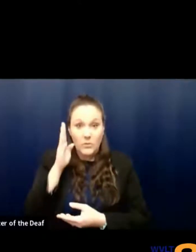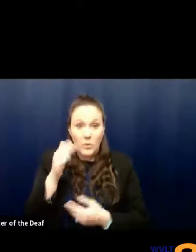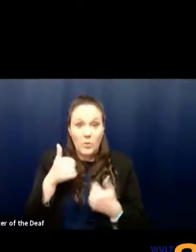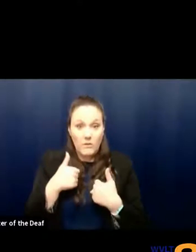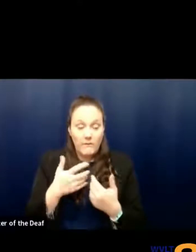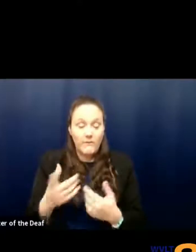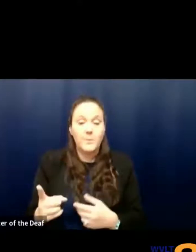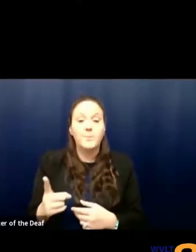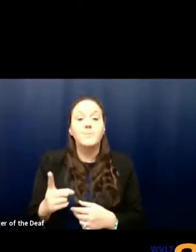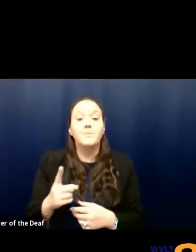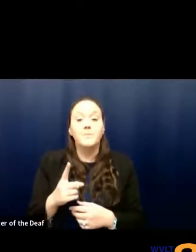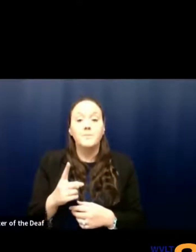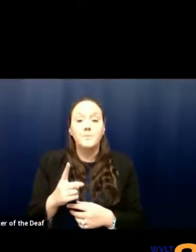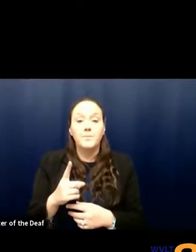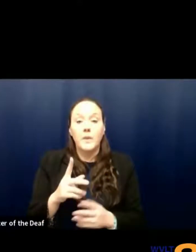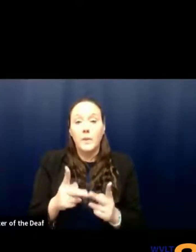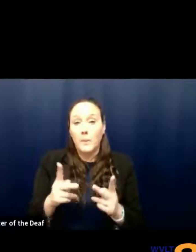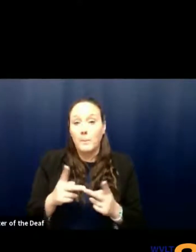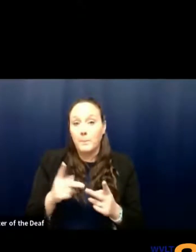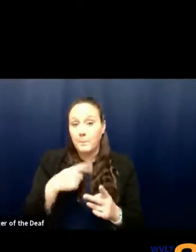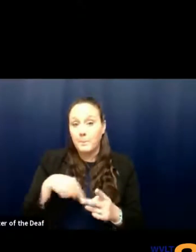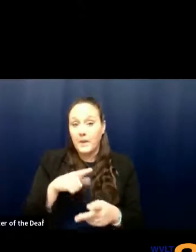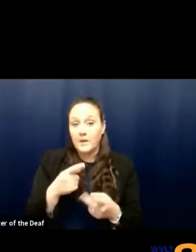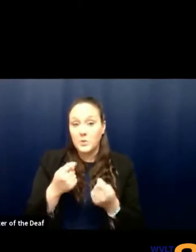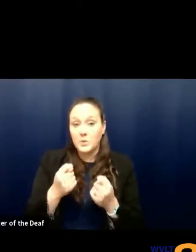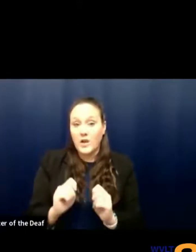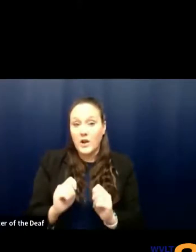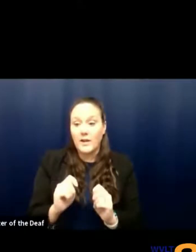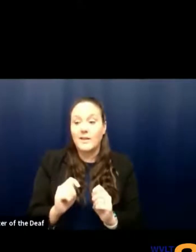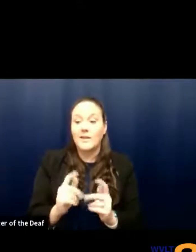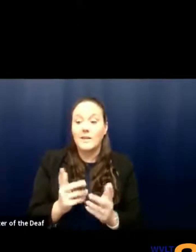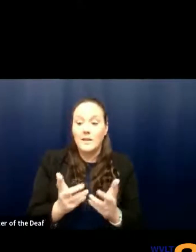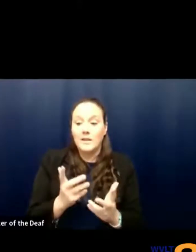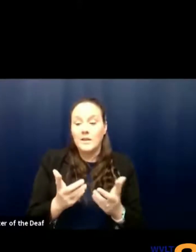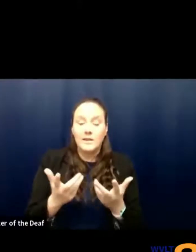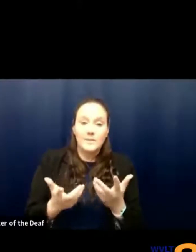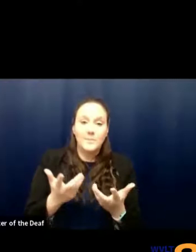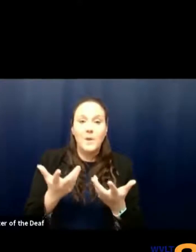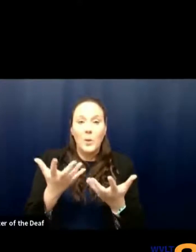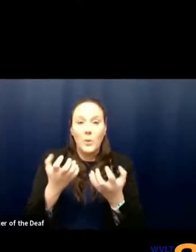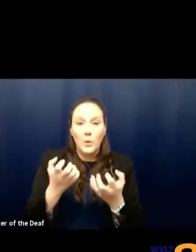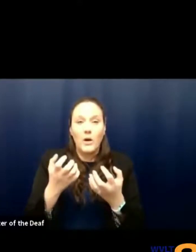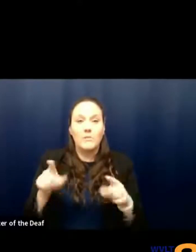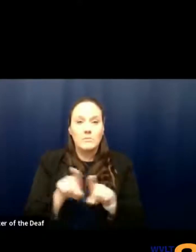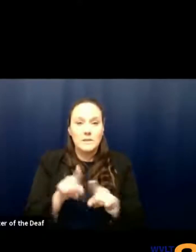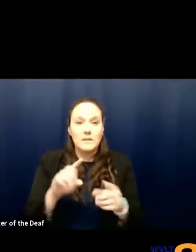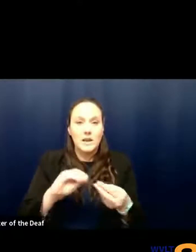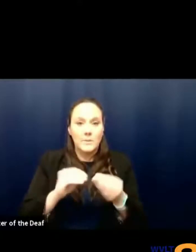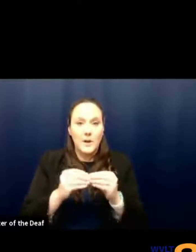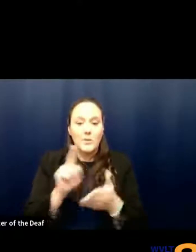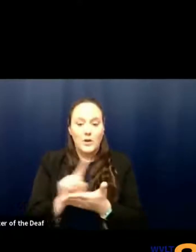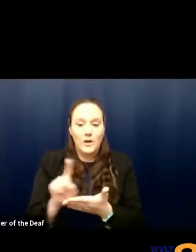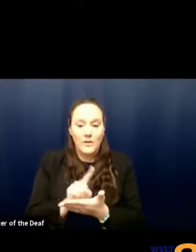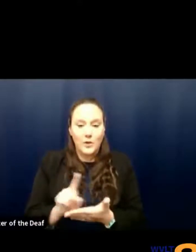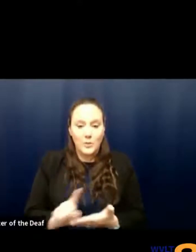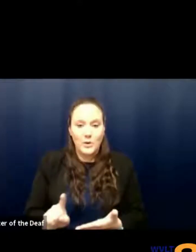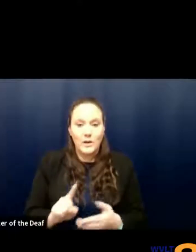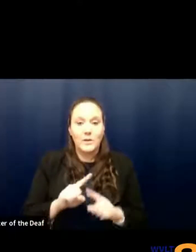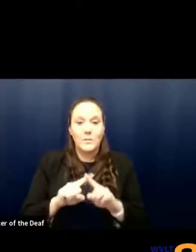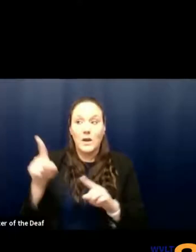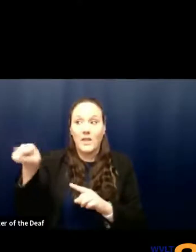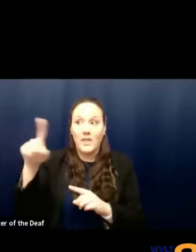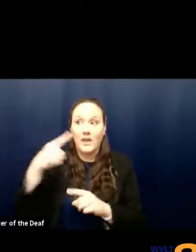The place we're trying to get is that's a consistent number from week to week. And so we are getting what we're being told. We're just being told usually that week